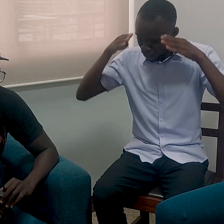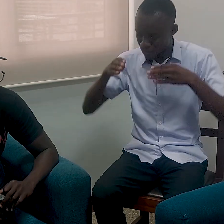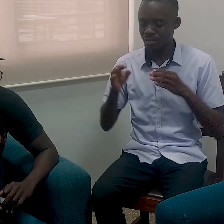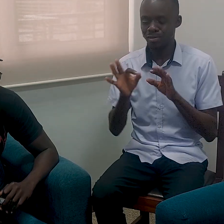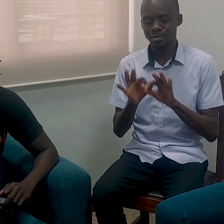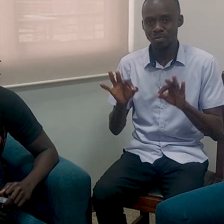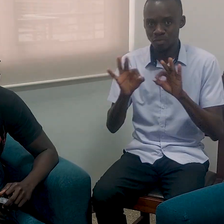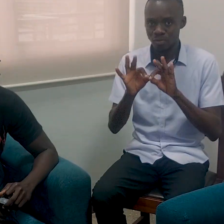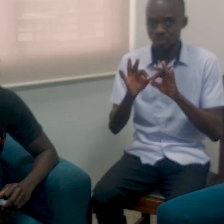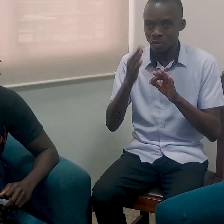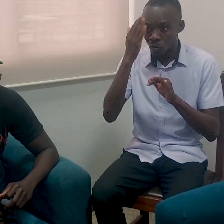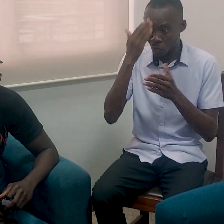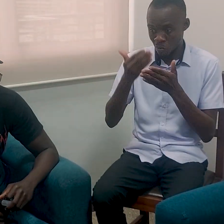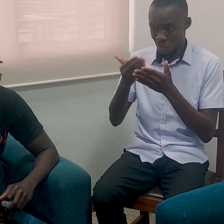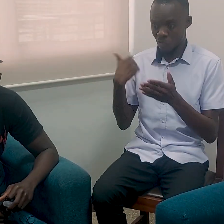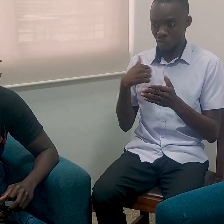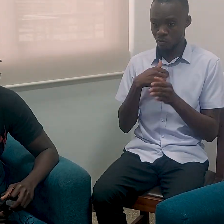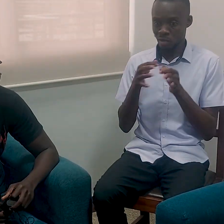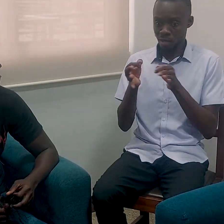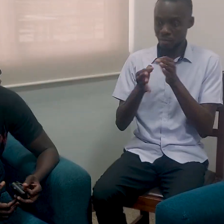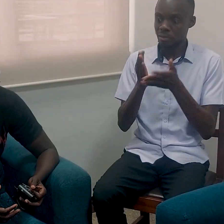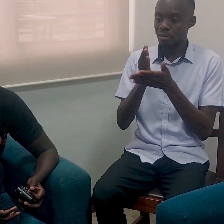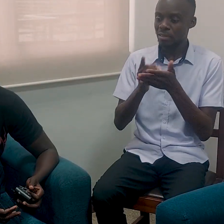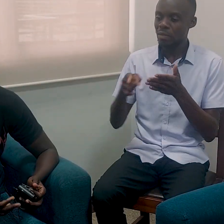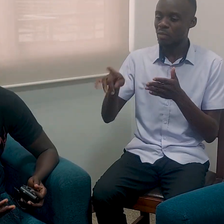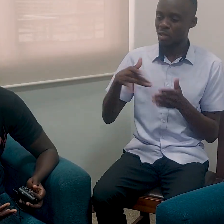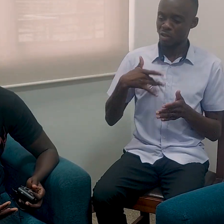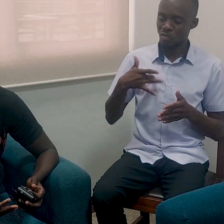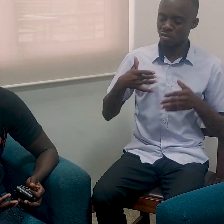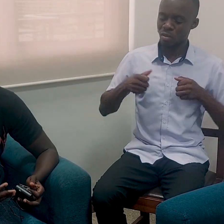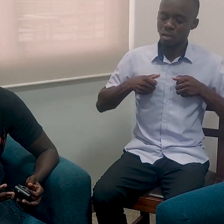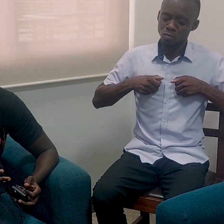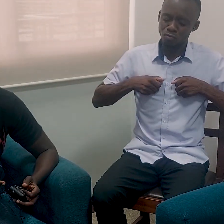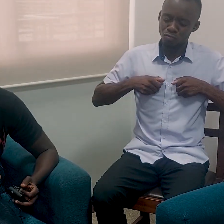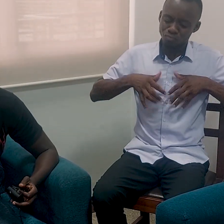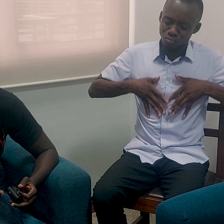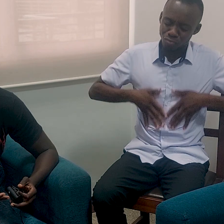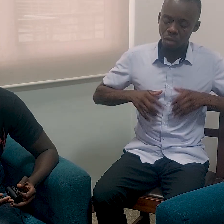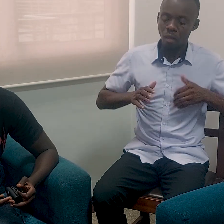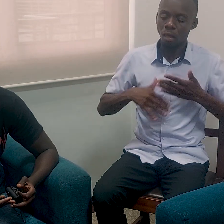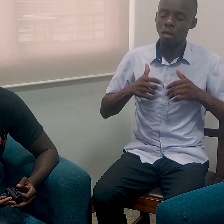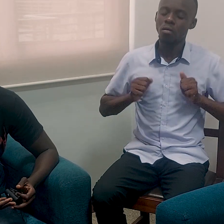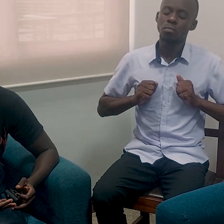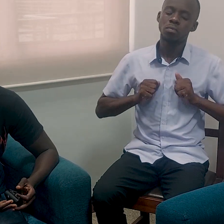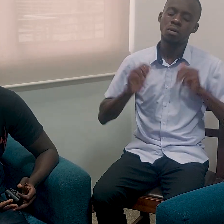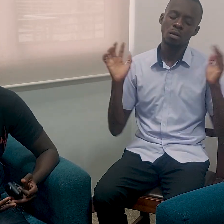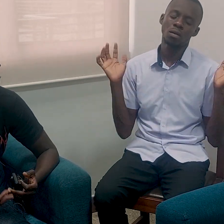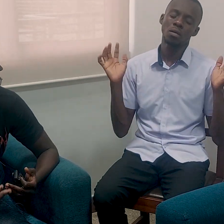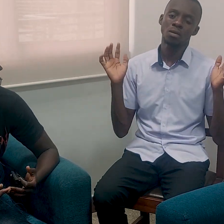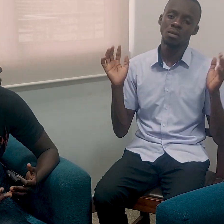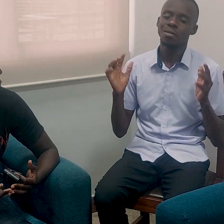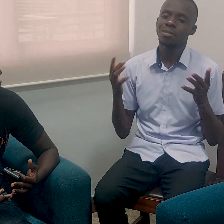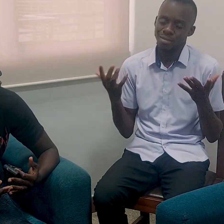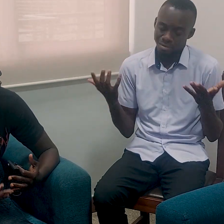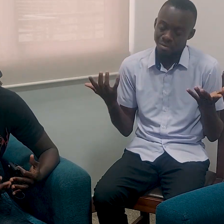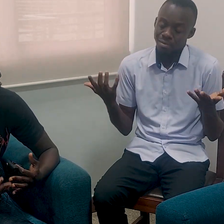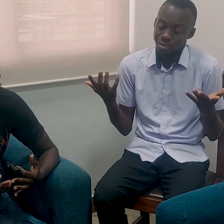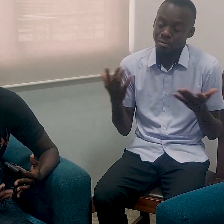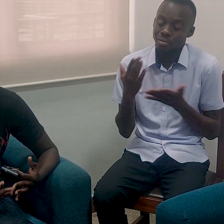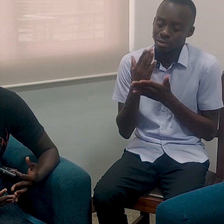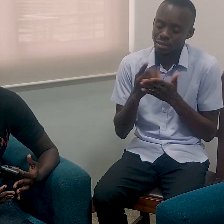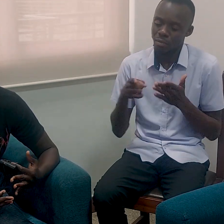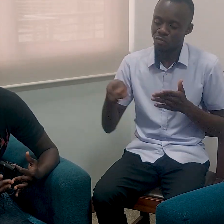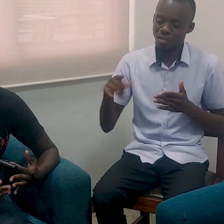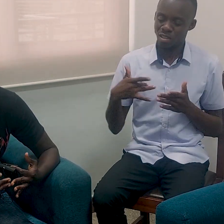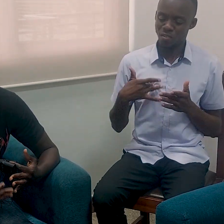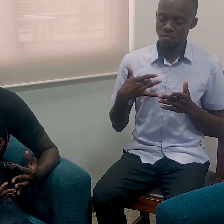about burnout. Yes, some people, I've spoken to some people who also experienced burnout, but because of one or two